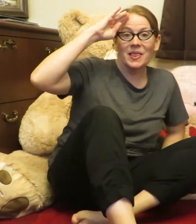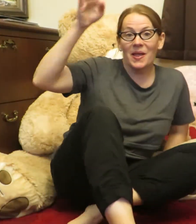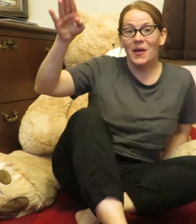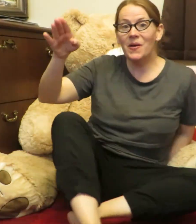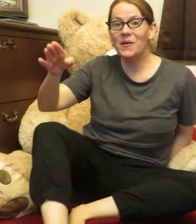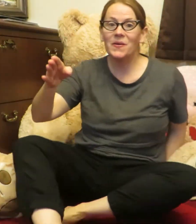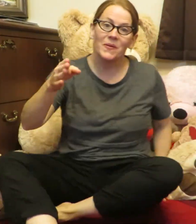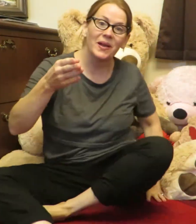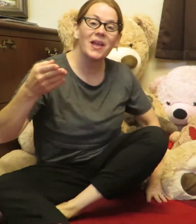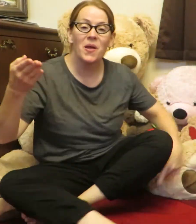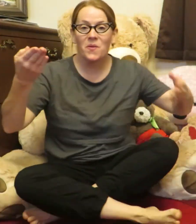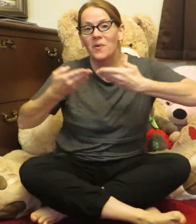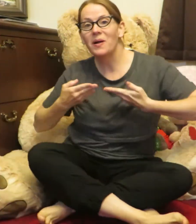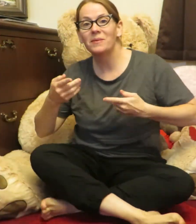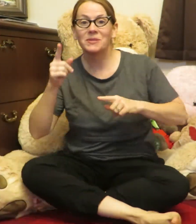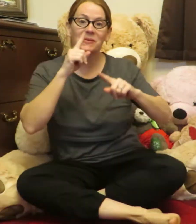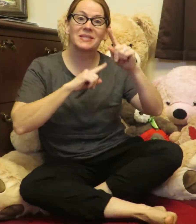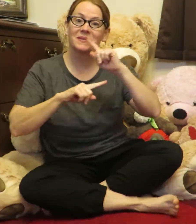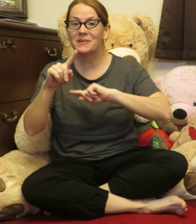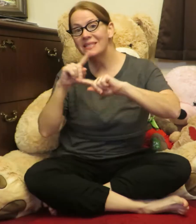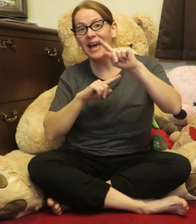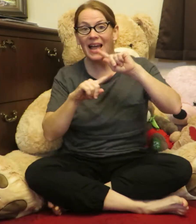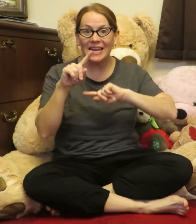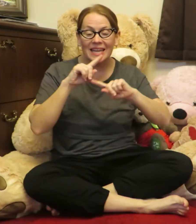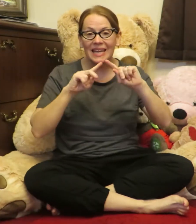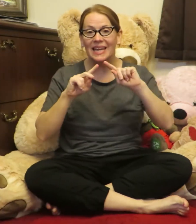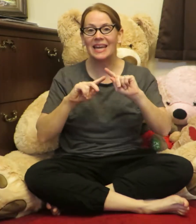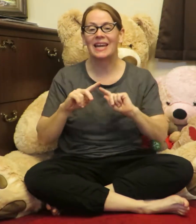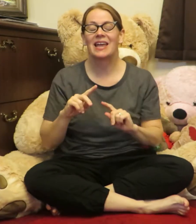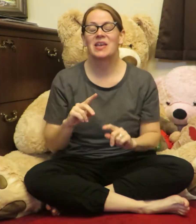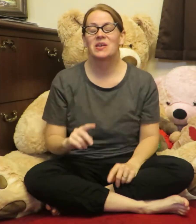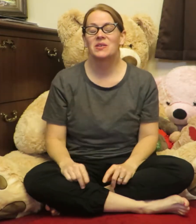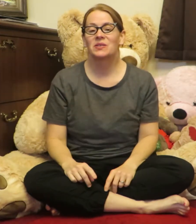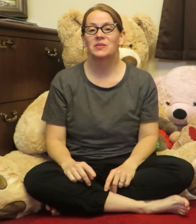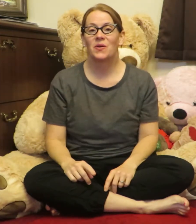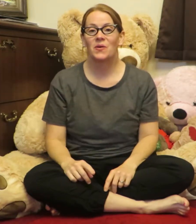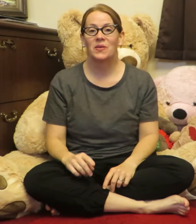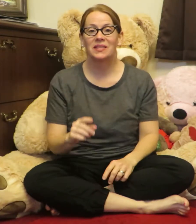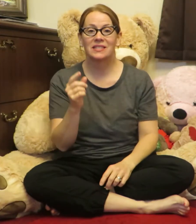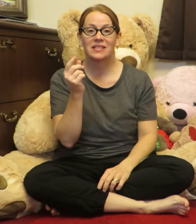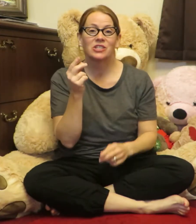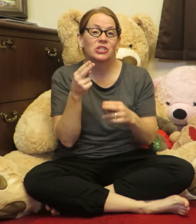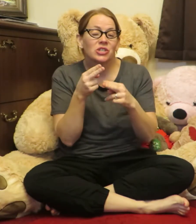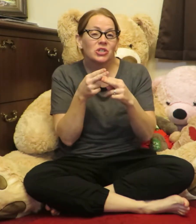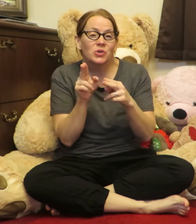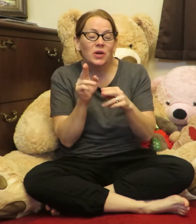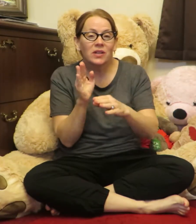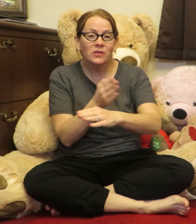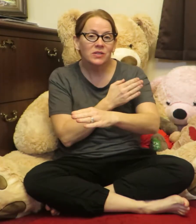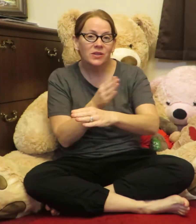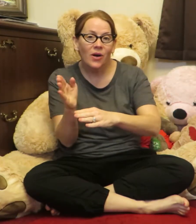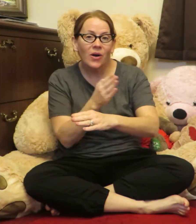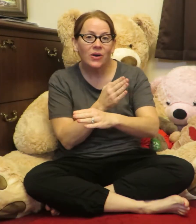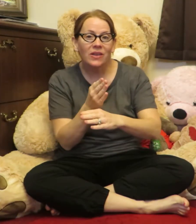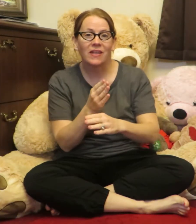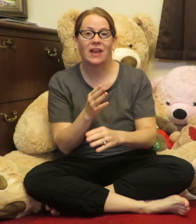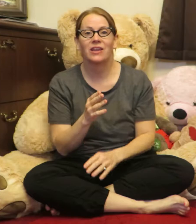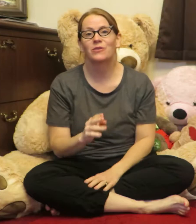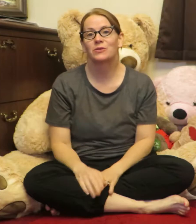Hello, welcome to some signing. So this is just a short little song that I use